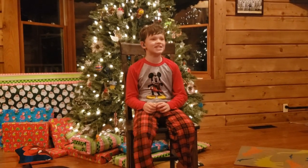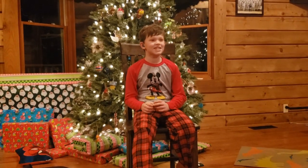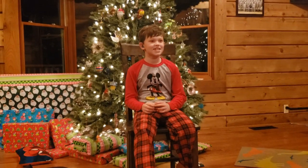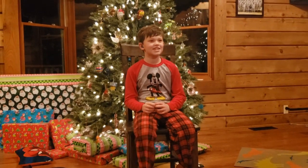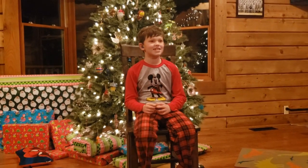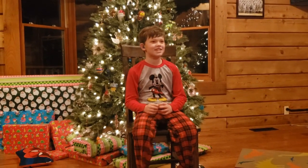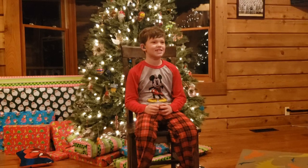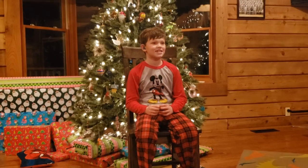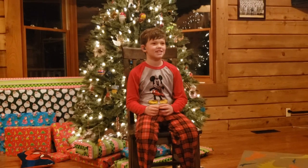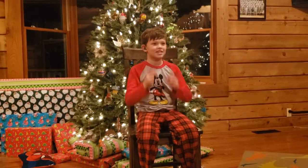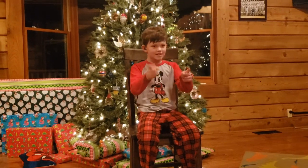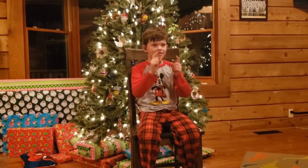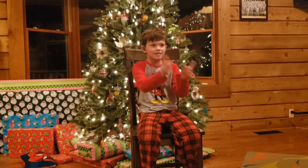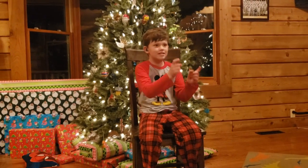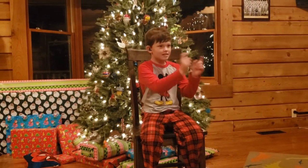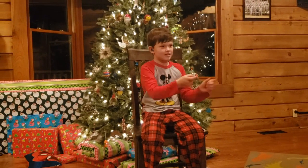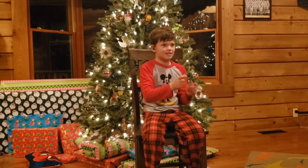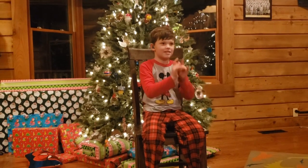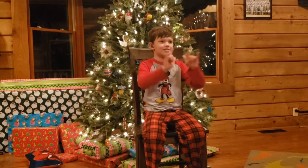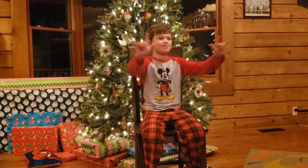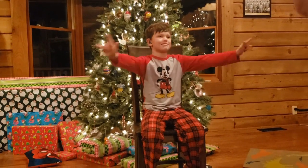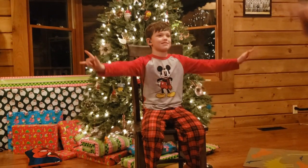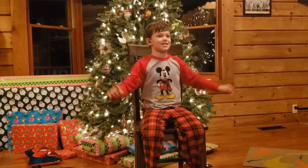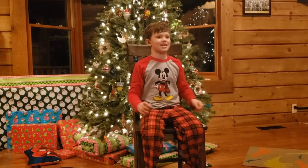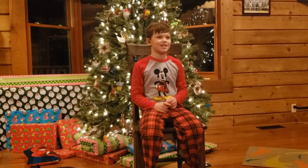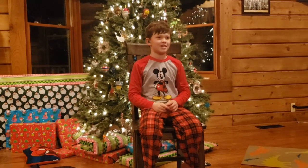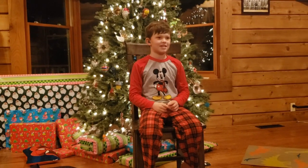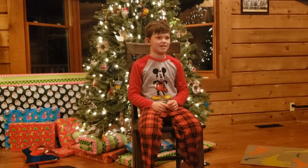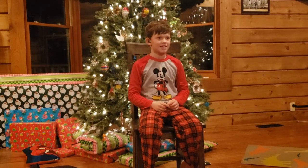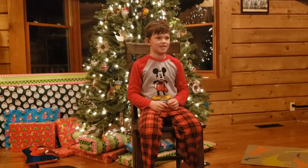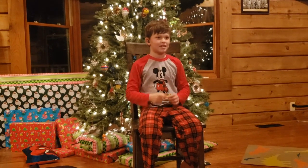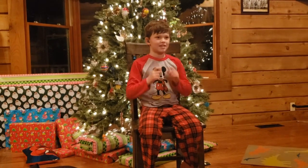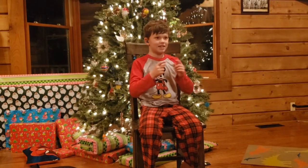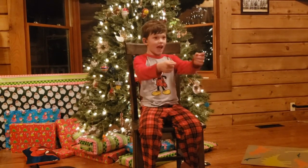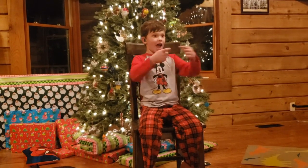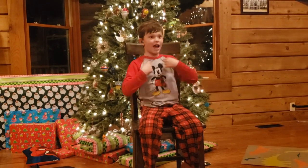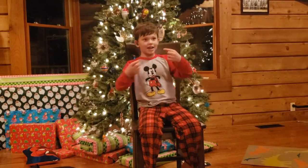We give gifts with love and receive them with joy.